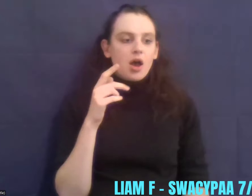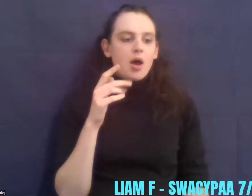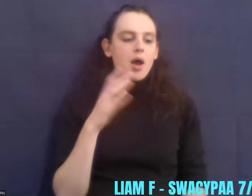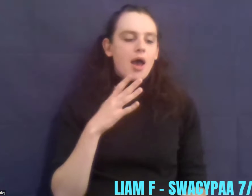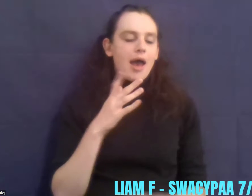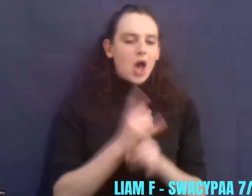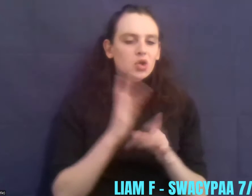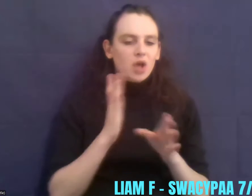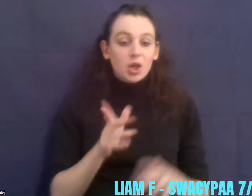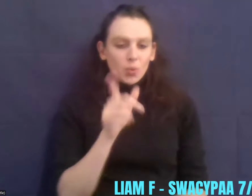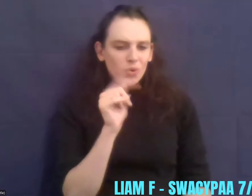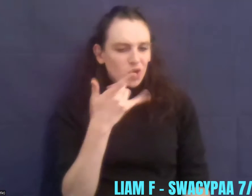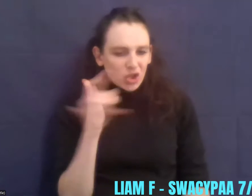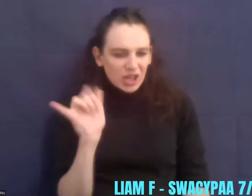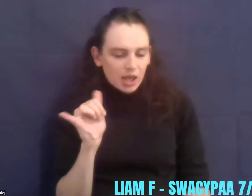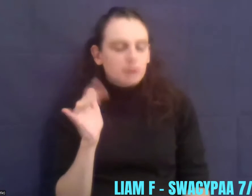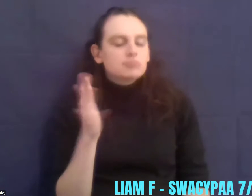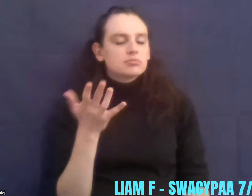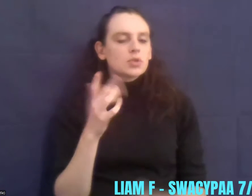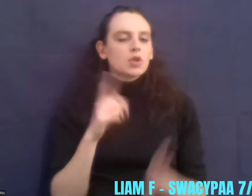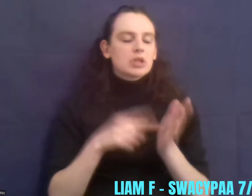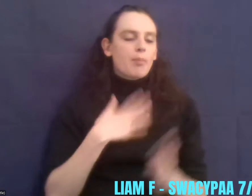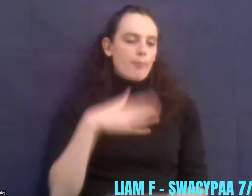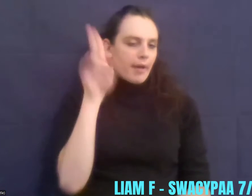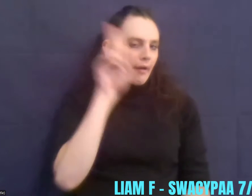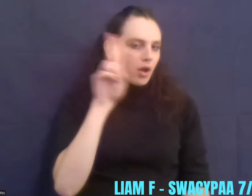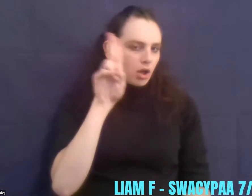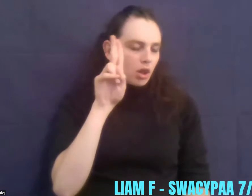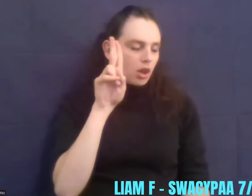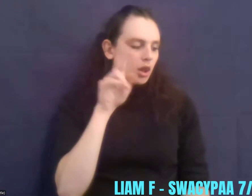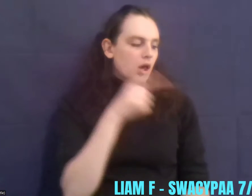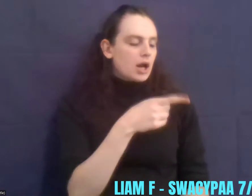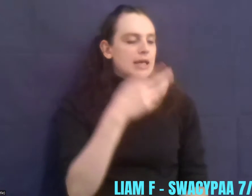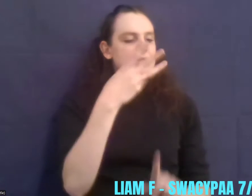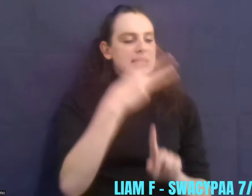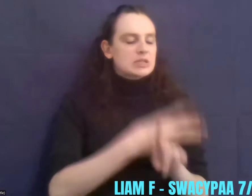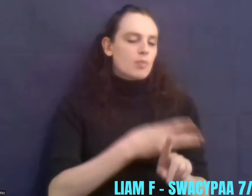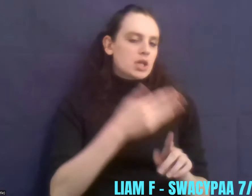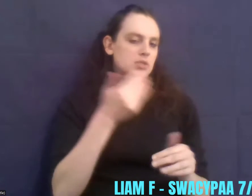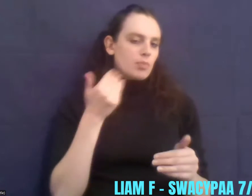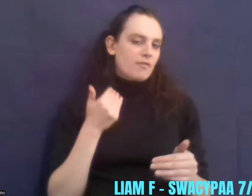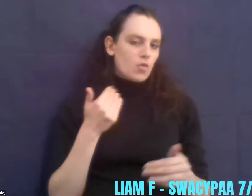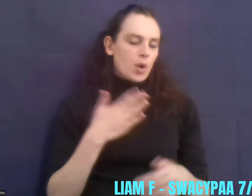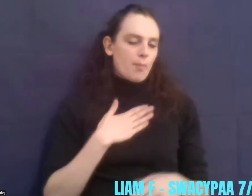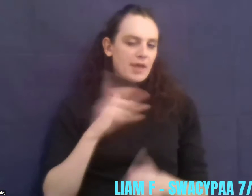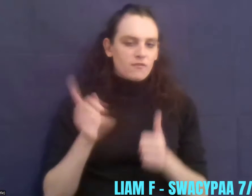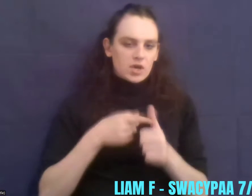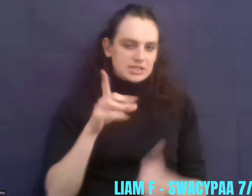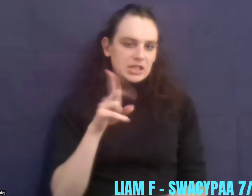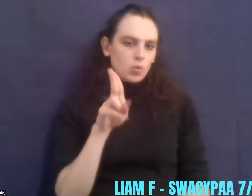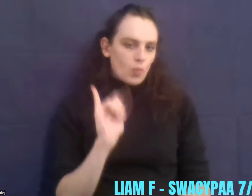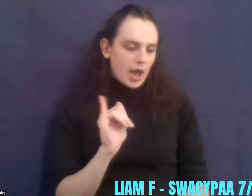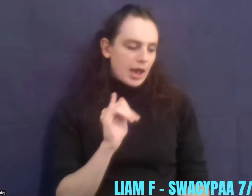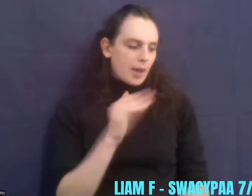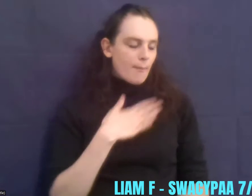6 months prior to my second DUI drank himself to death. Um, you know,